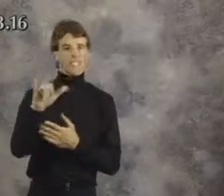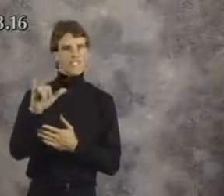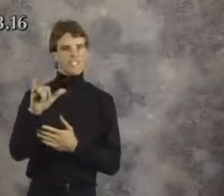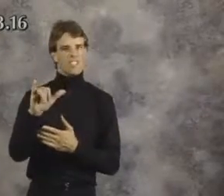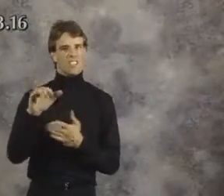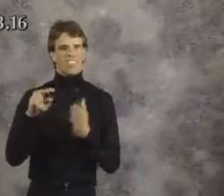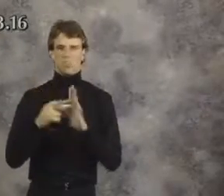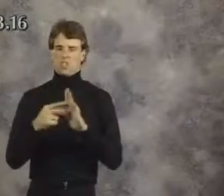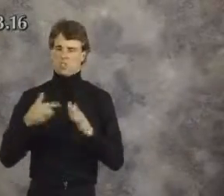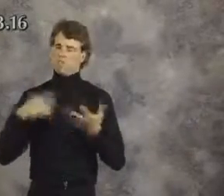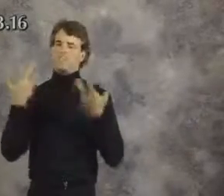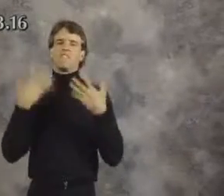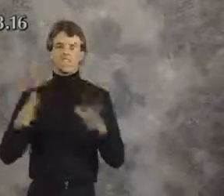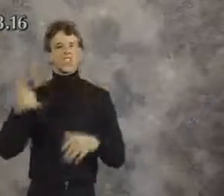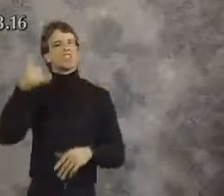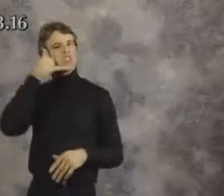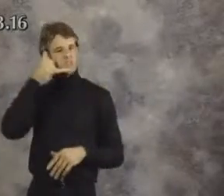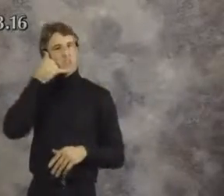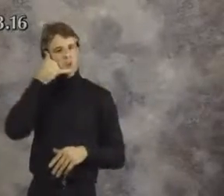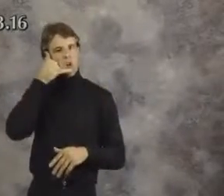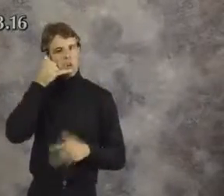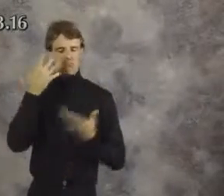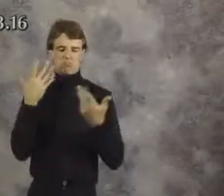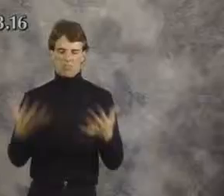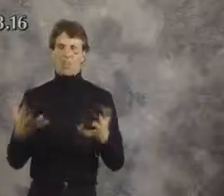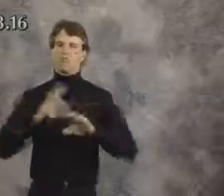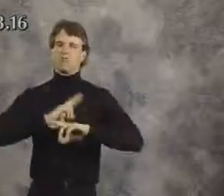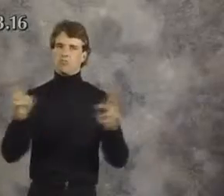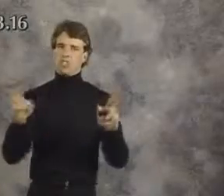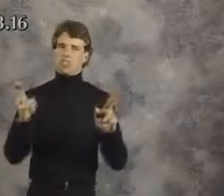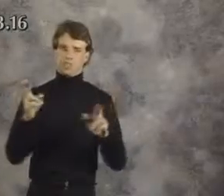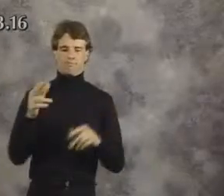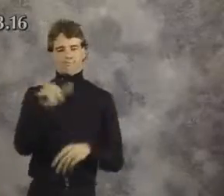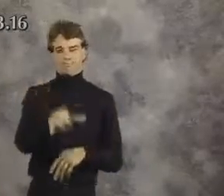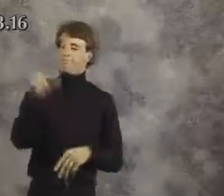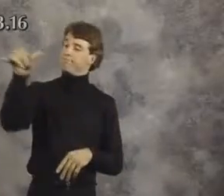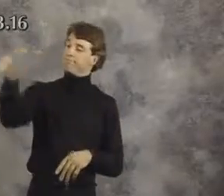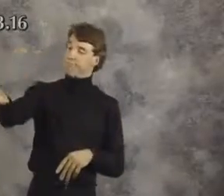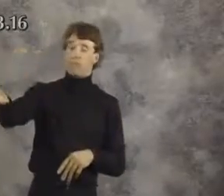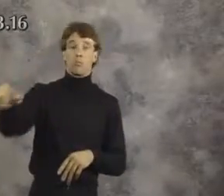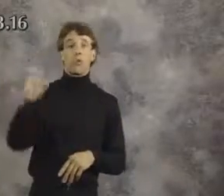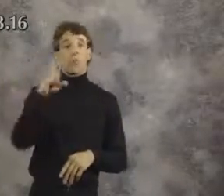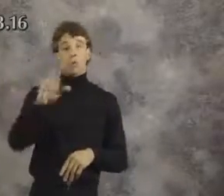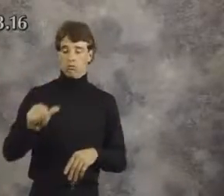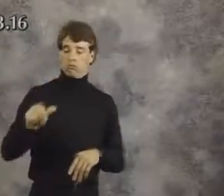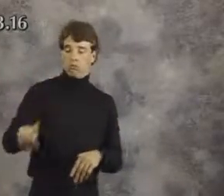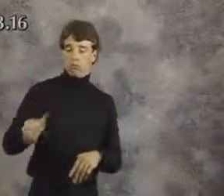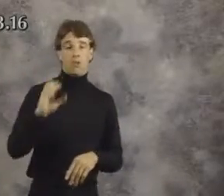means stop key. This means I am finished with the phone call and I'm ready to hang up.